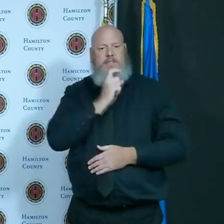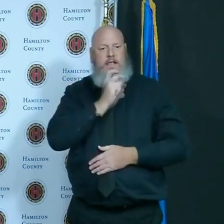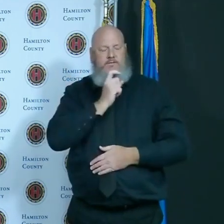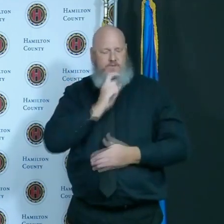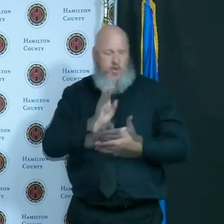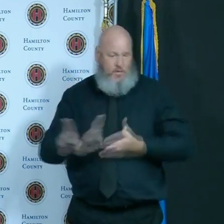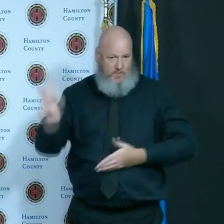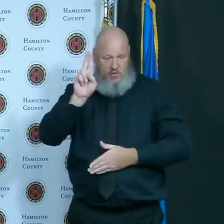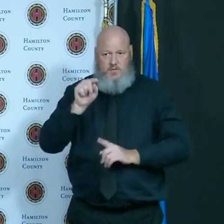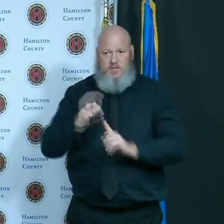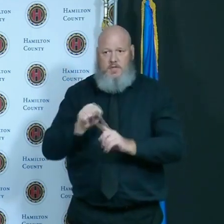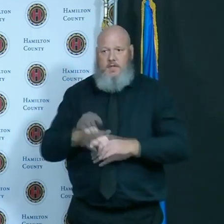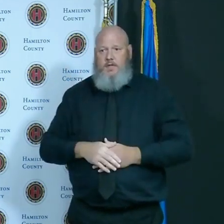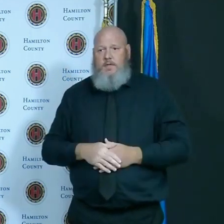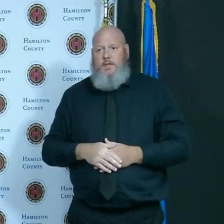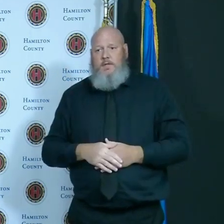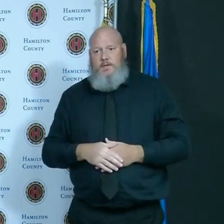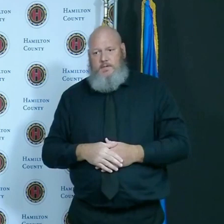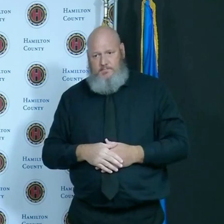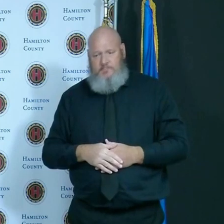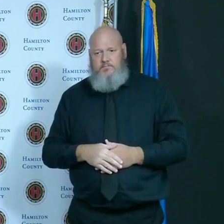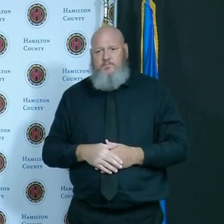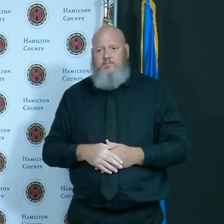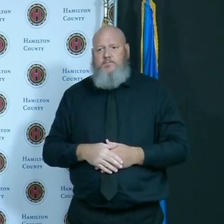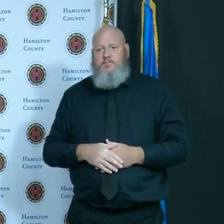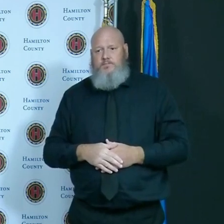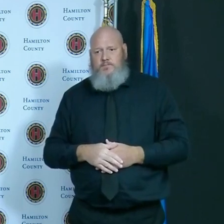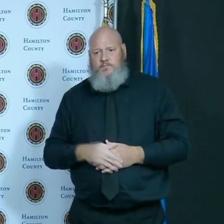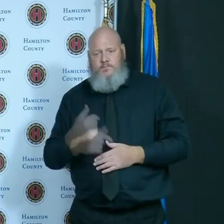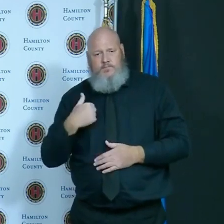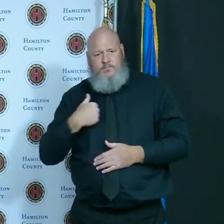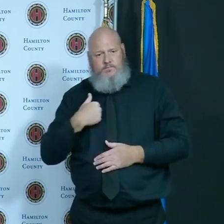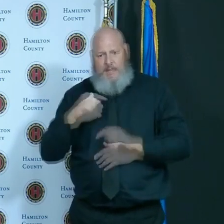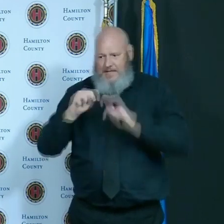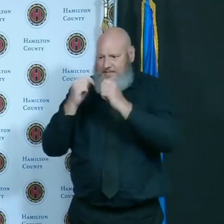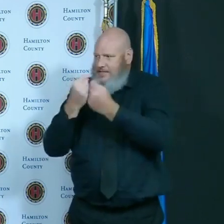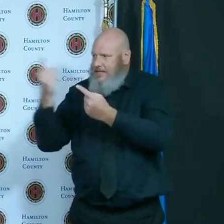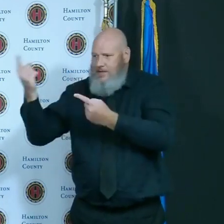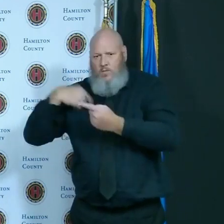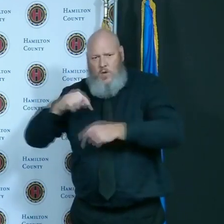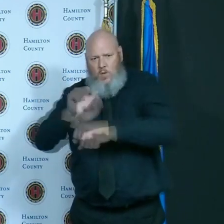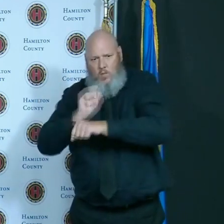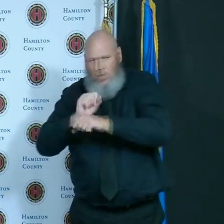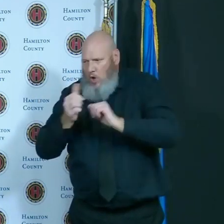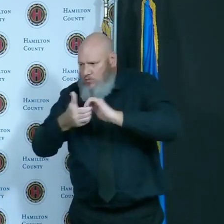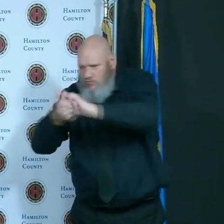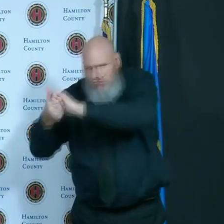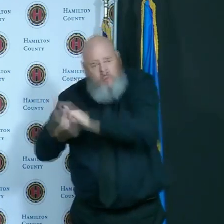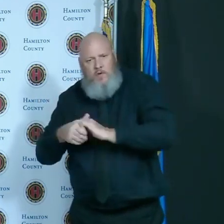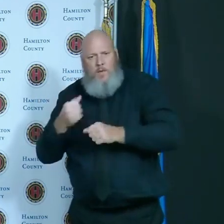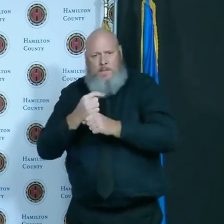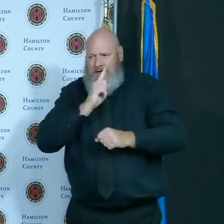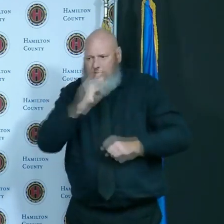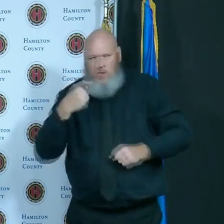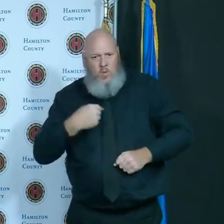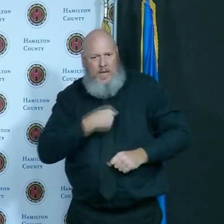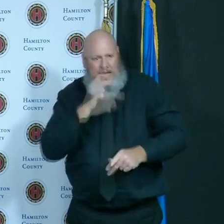you have to go out, keep 6 feet between you and others. Do not pull up at your friend's house. Use social media to stay in touch instead.